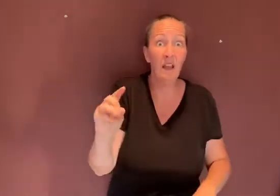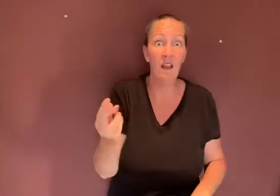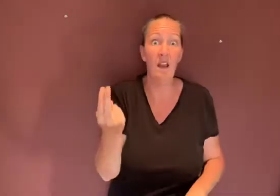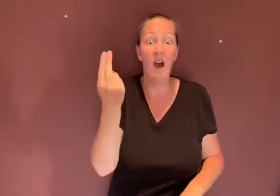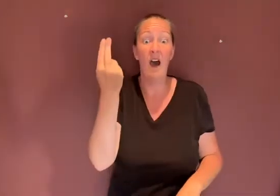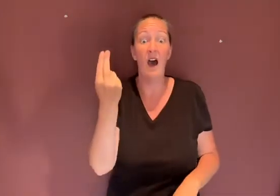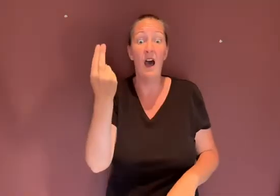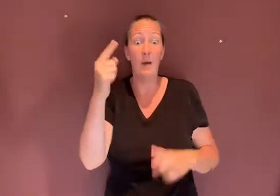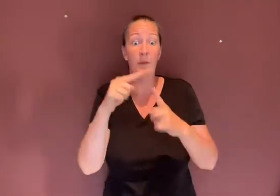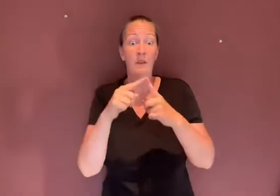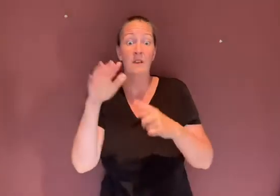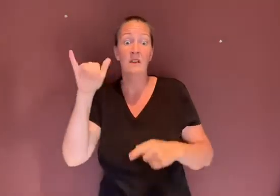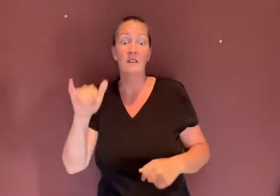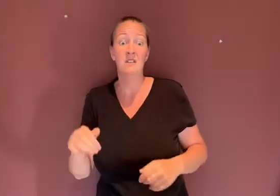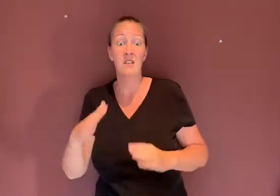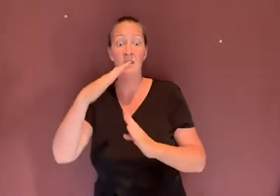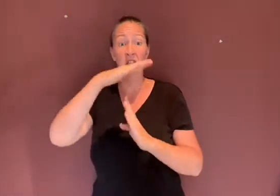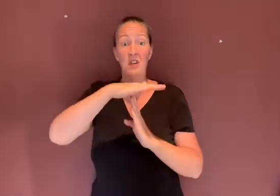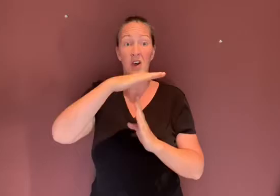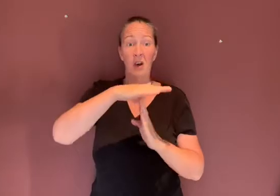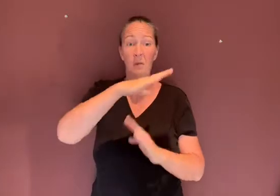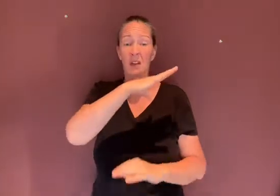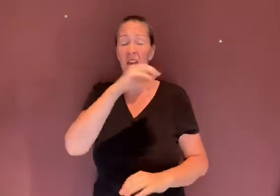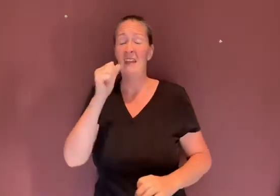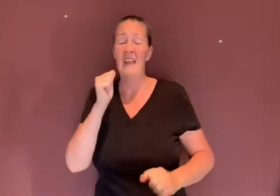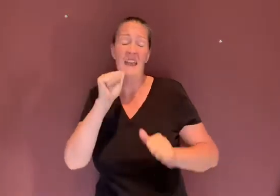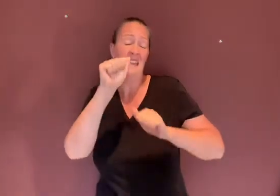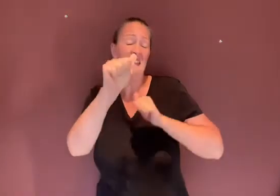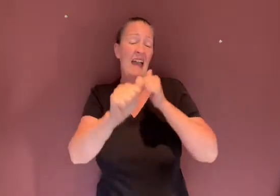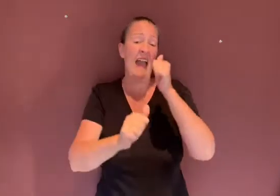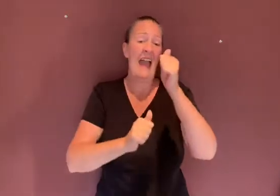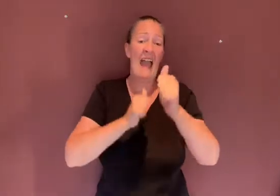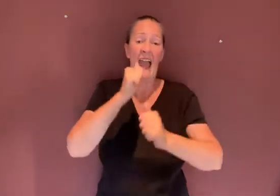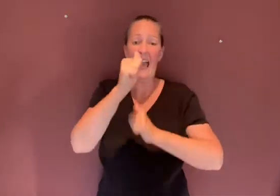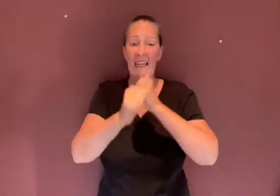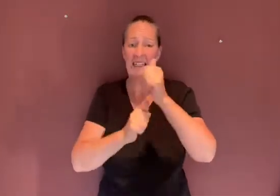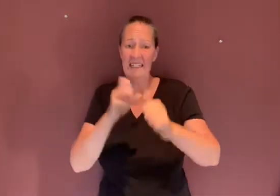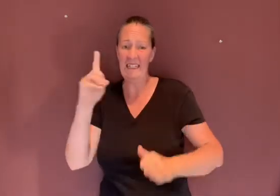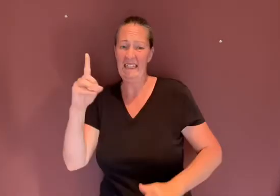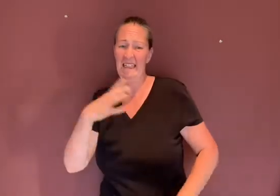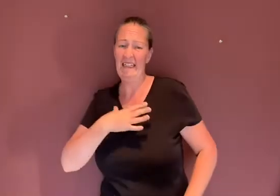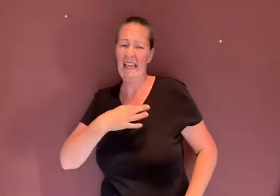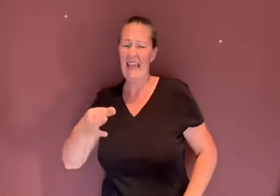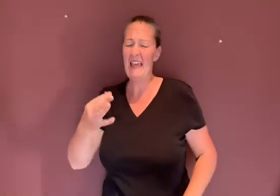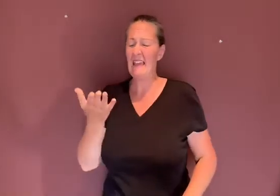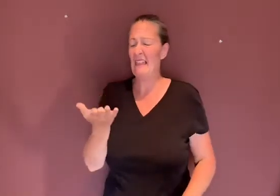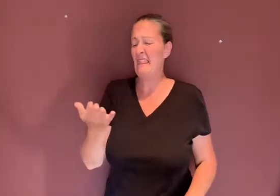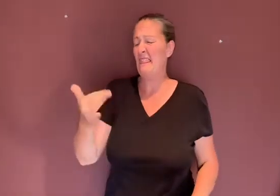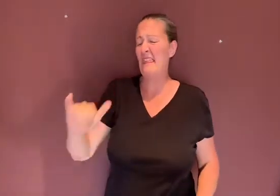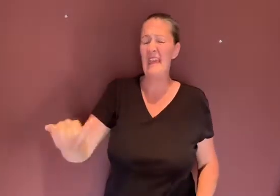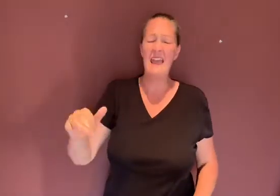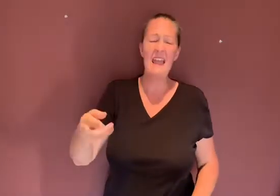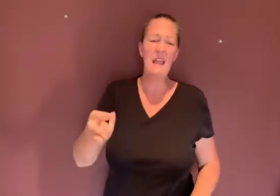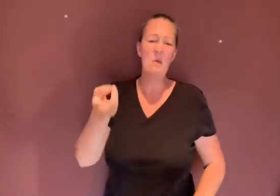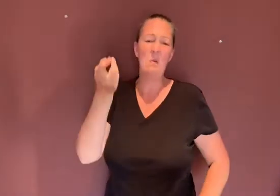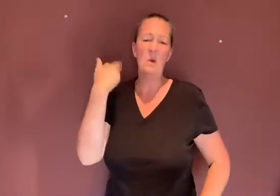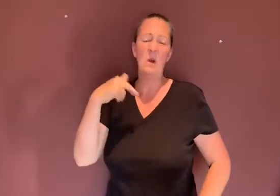floated up to the top and acted like they